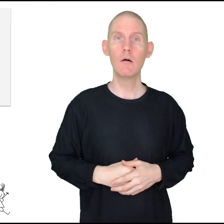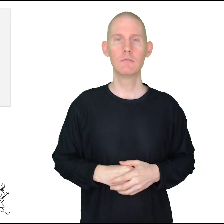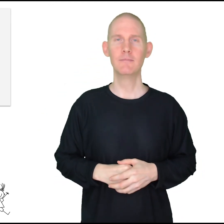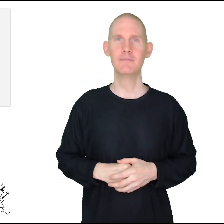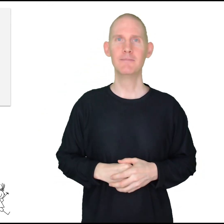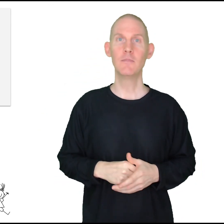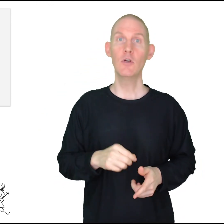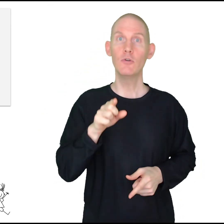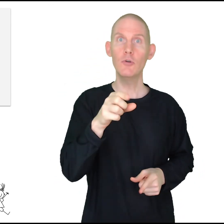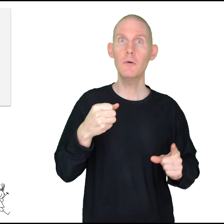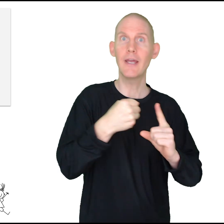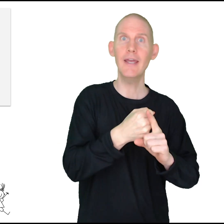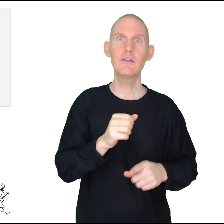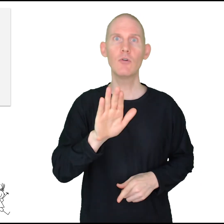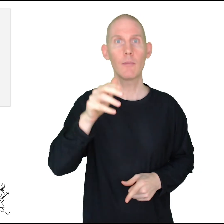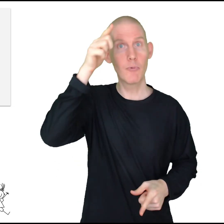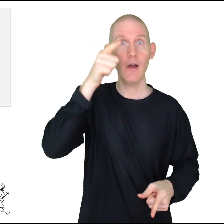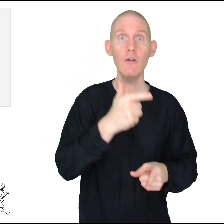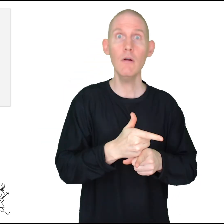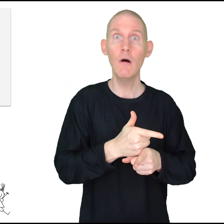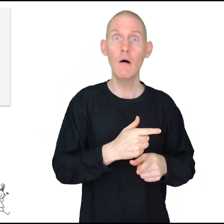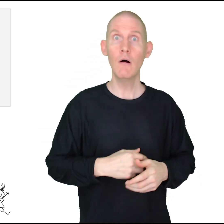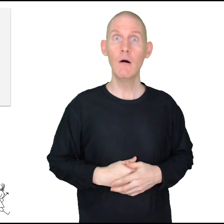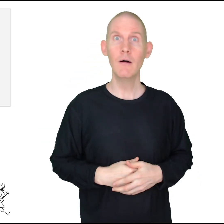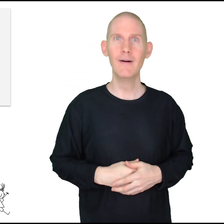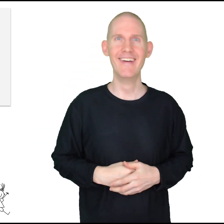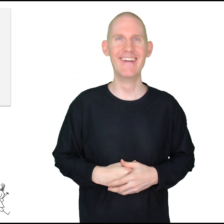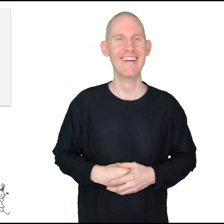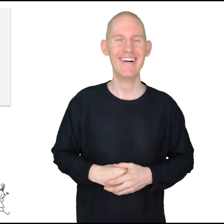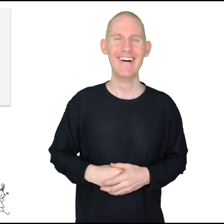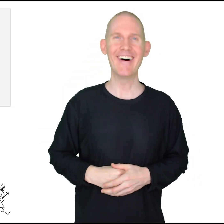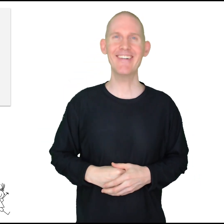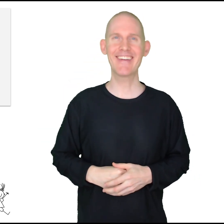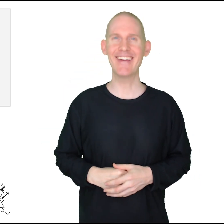You hit your brother? Okay,